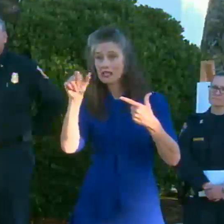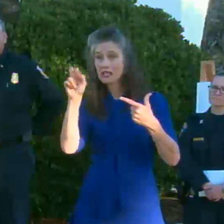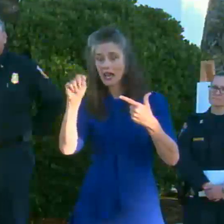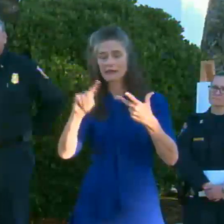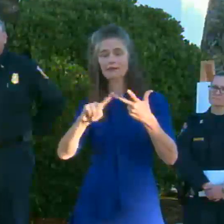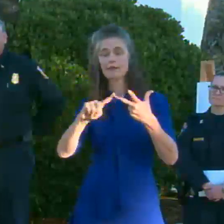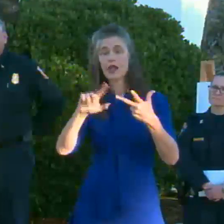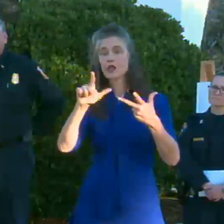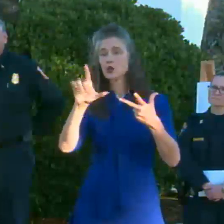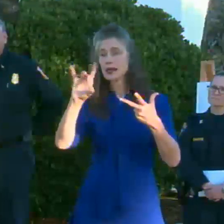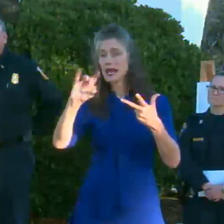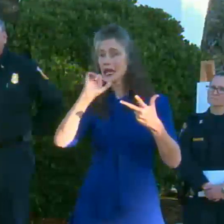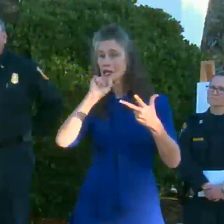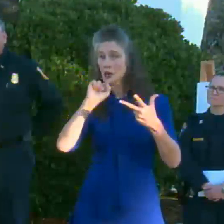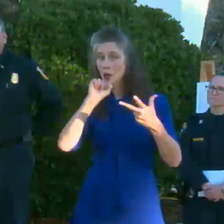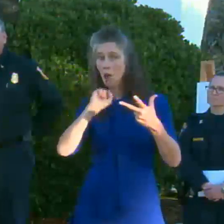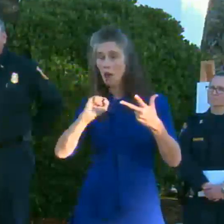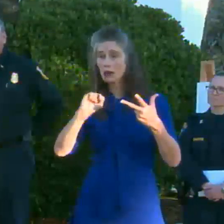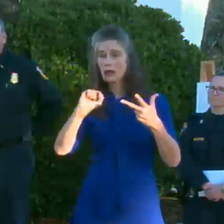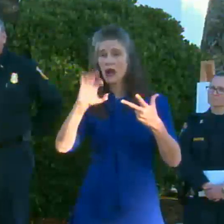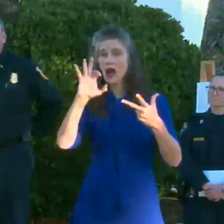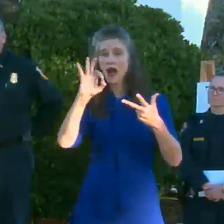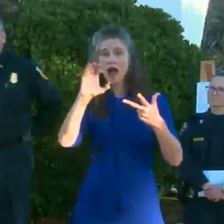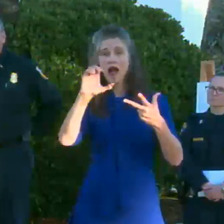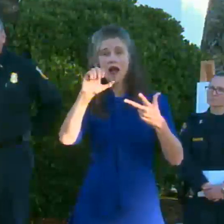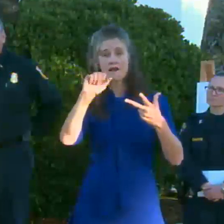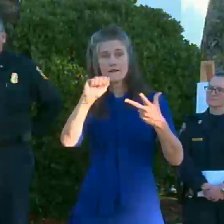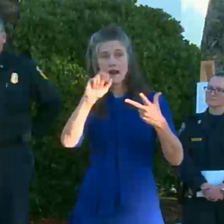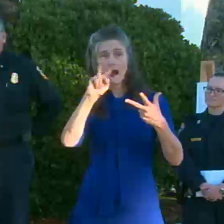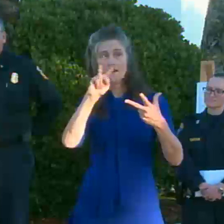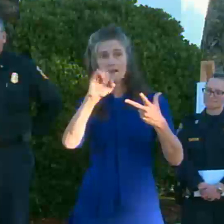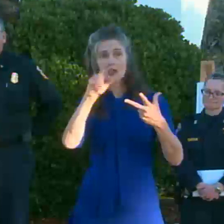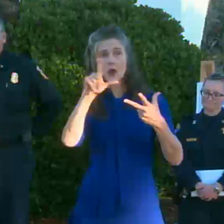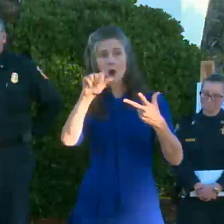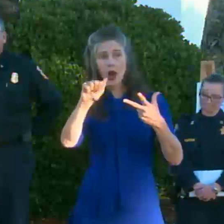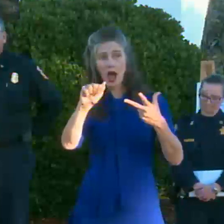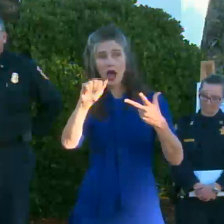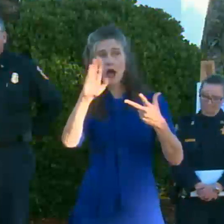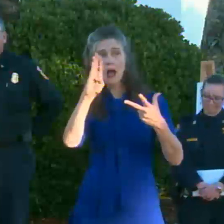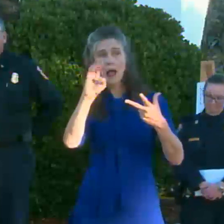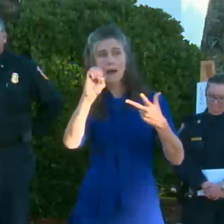28-year-old Fabiola Benitez Calderon,